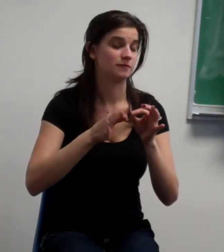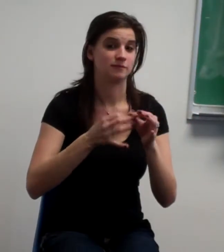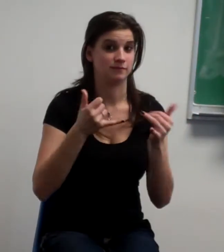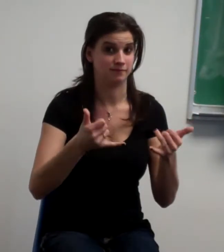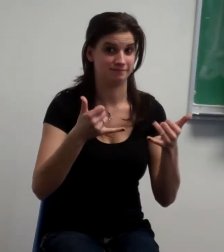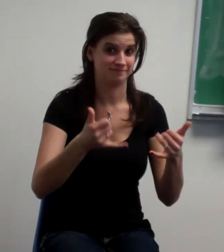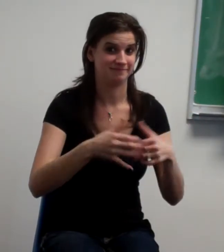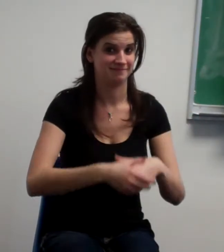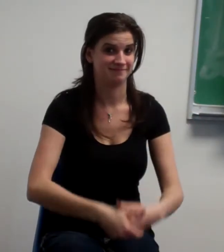Okay?